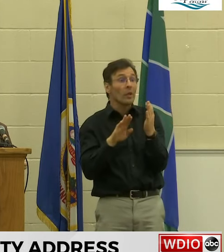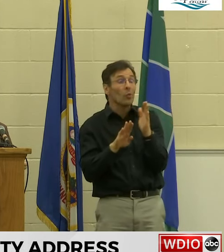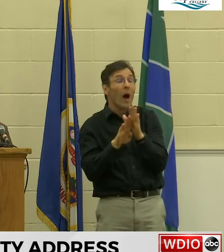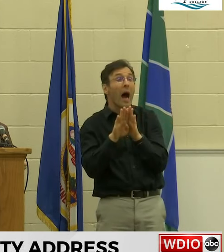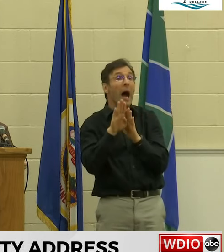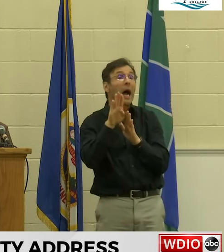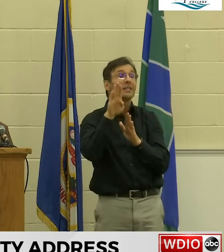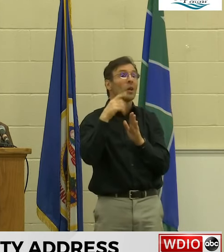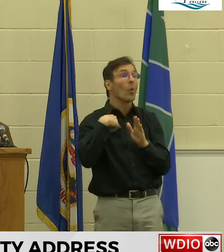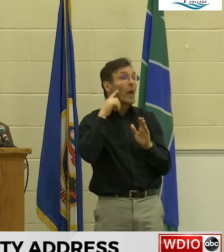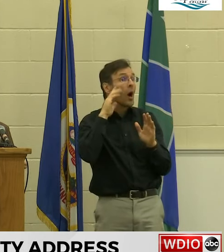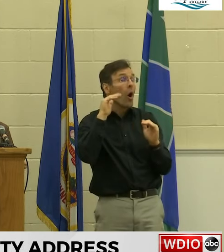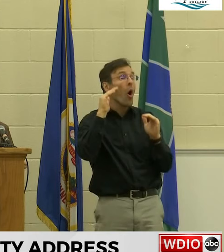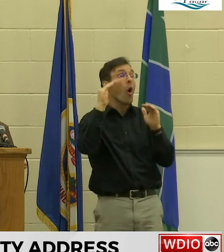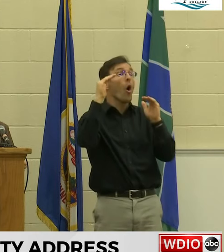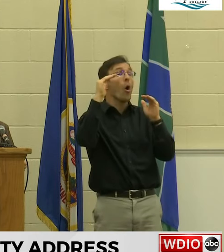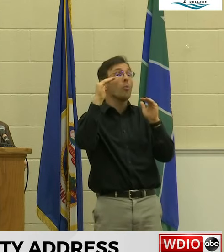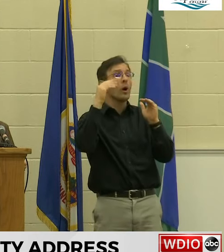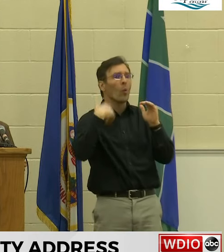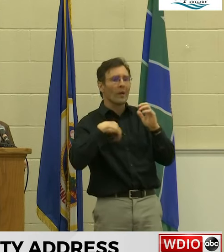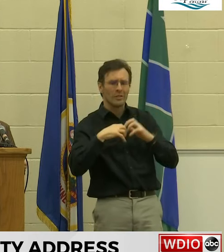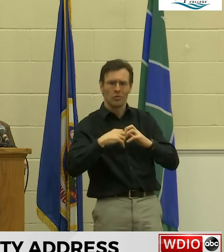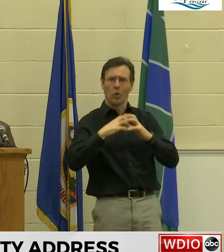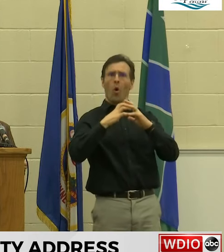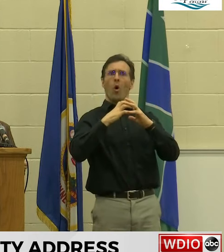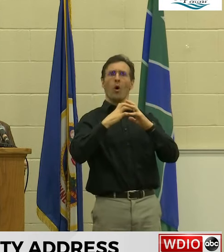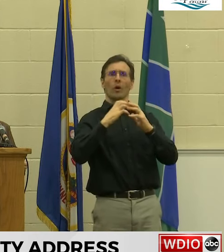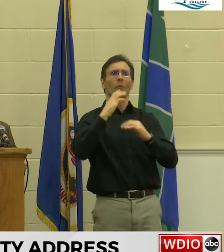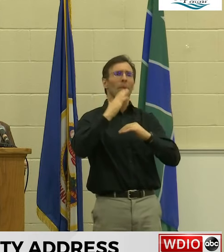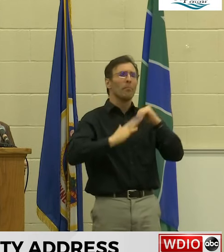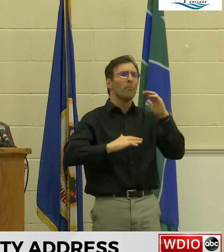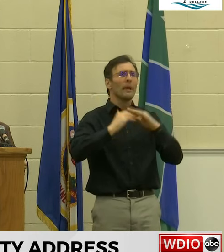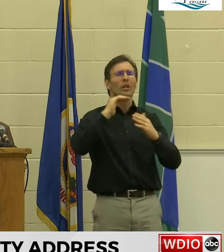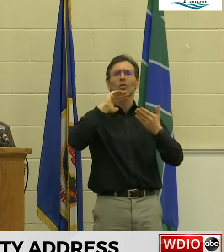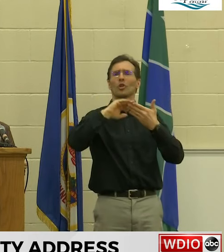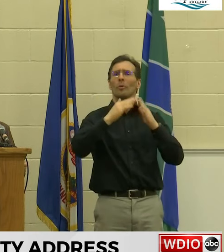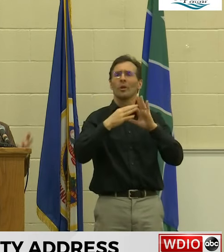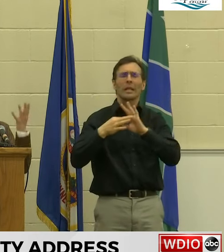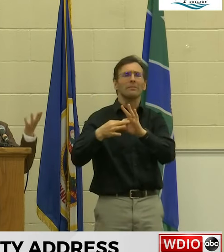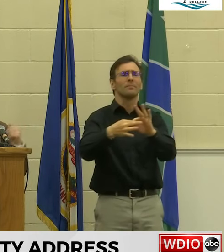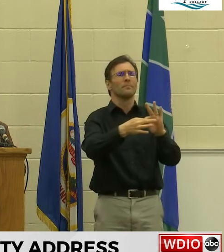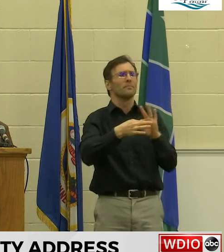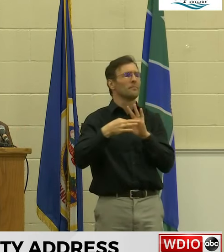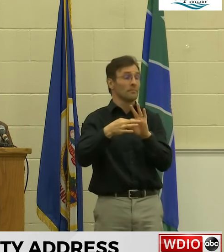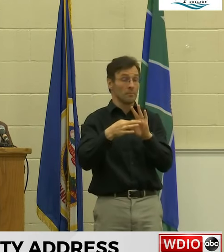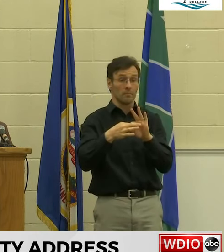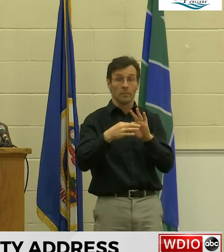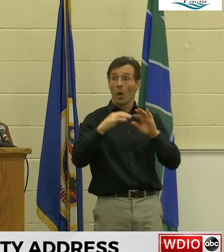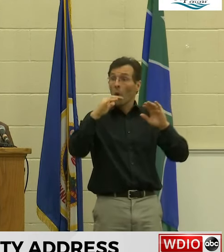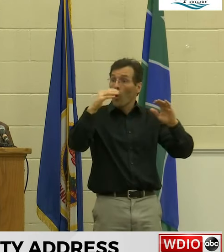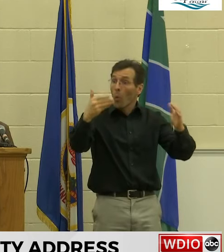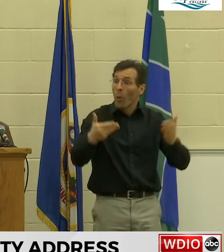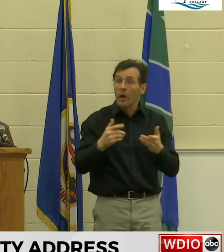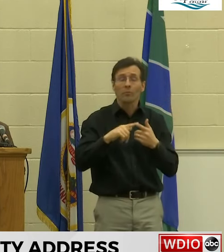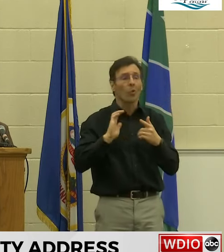we hope, we restore, we build community. Welcome to our